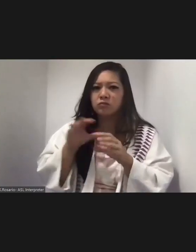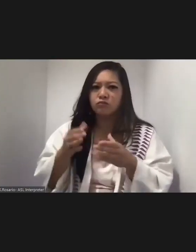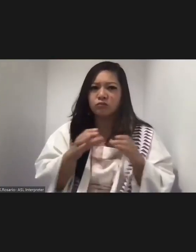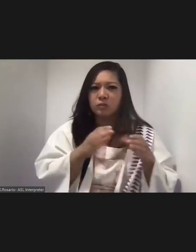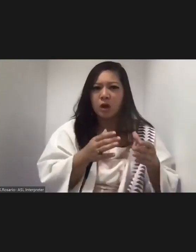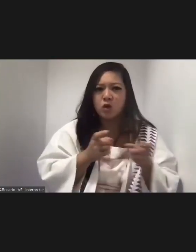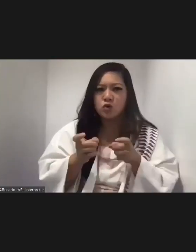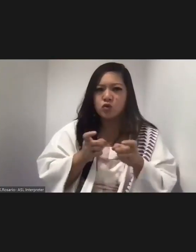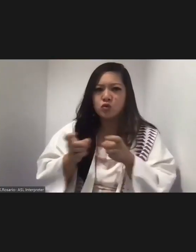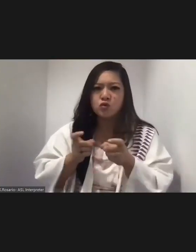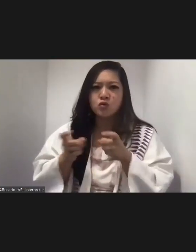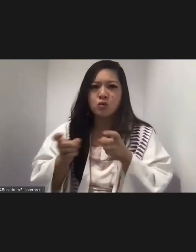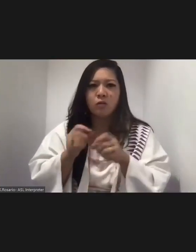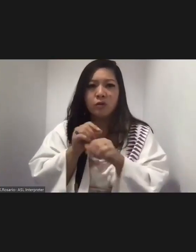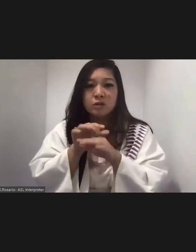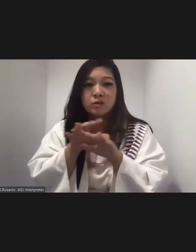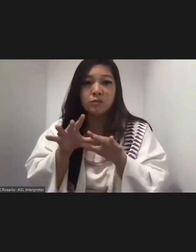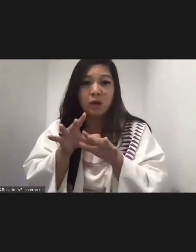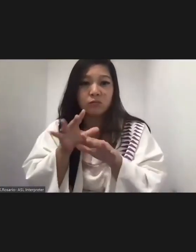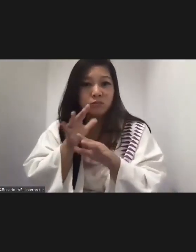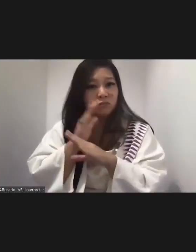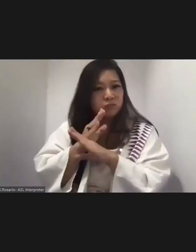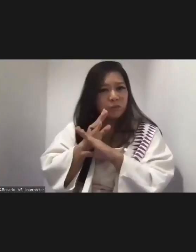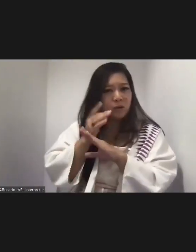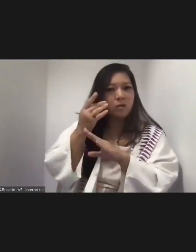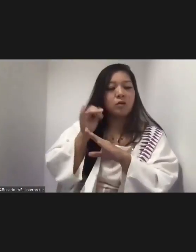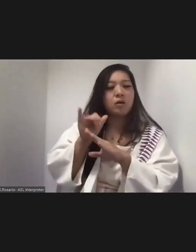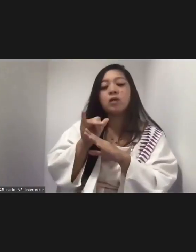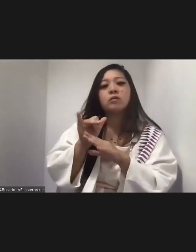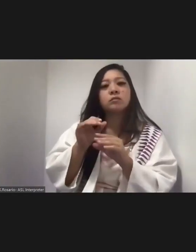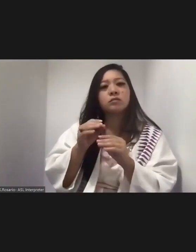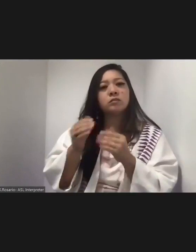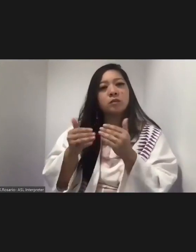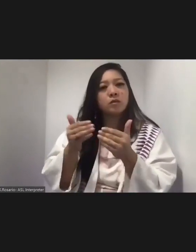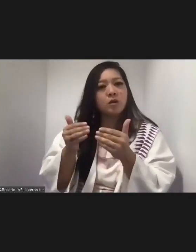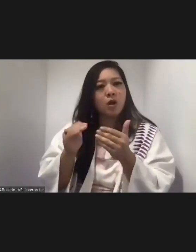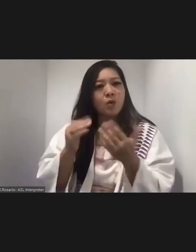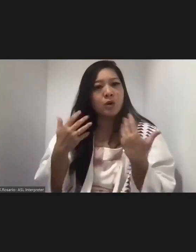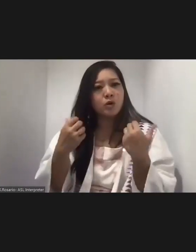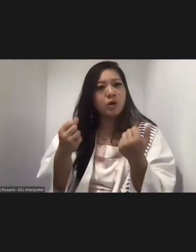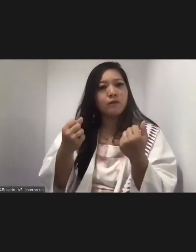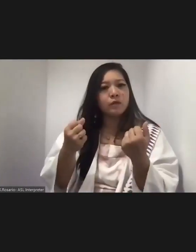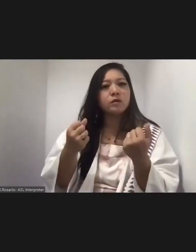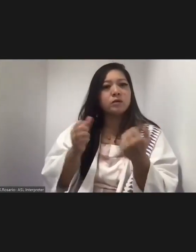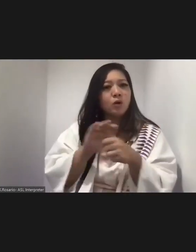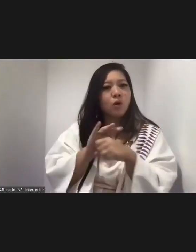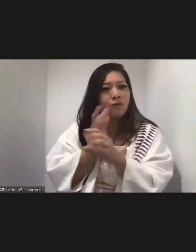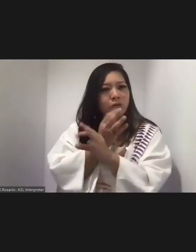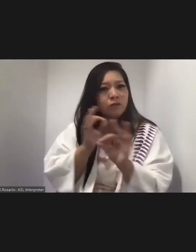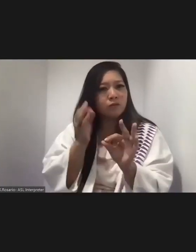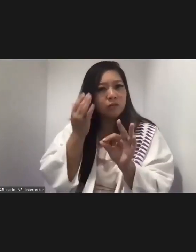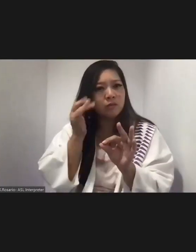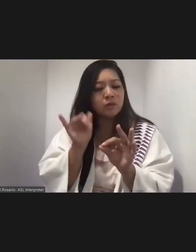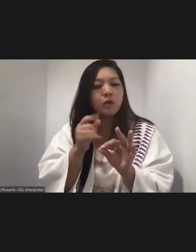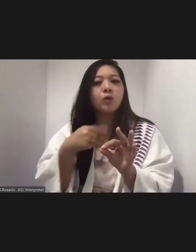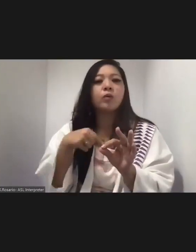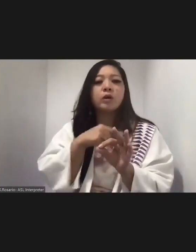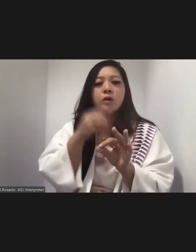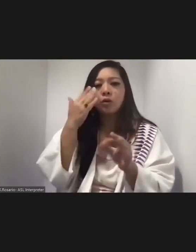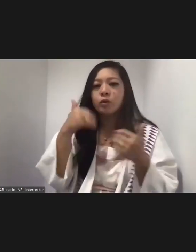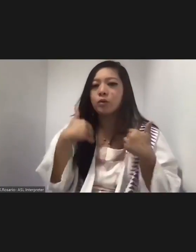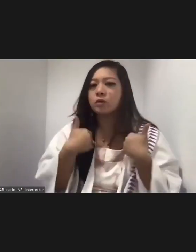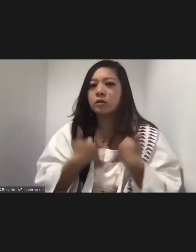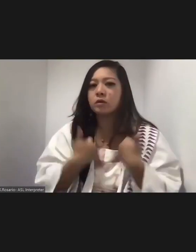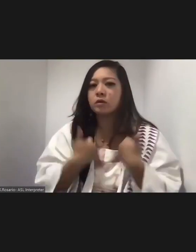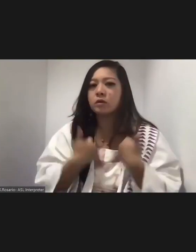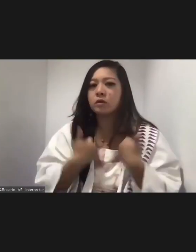the spread in order for us to move forward in our recovery. I know that we are tired and that all of us